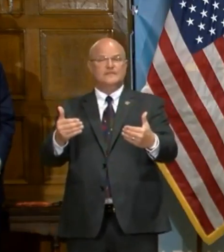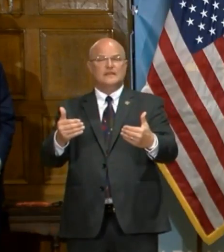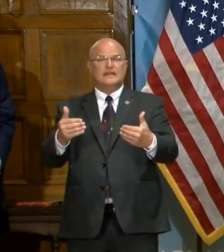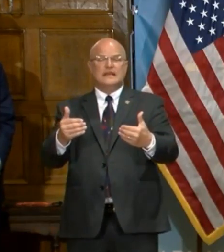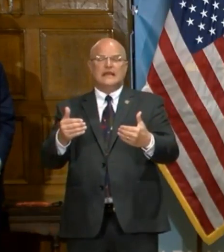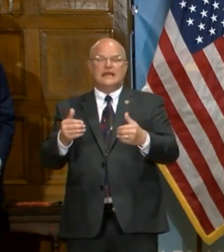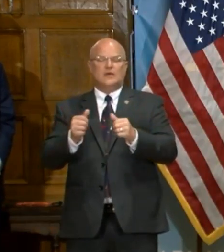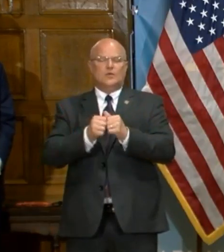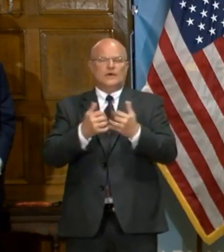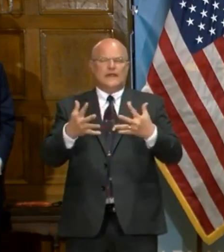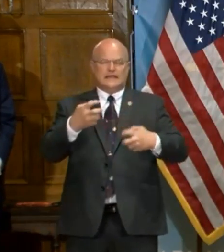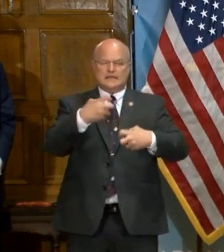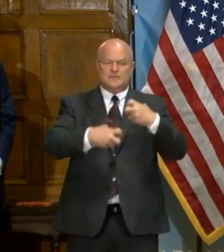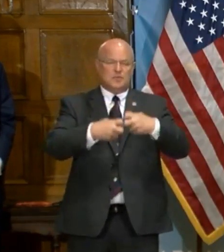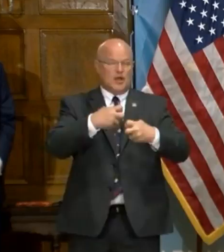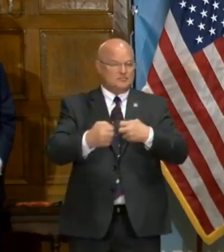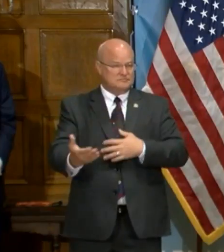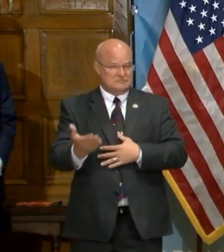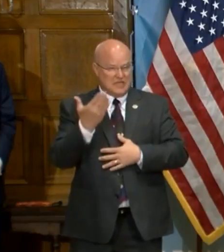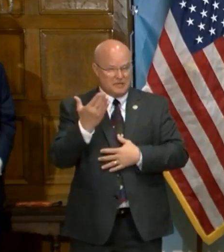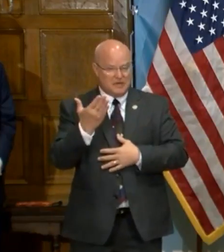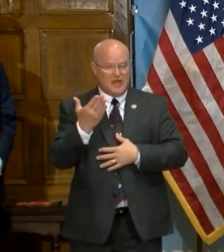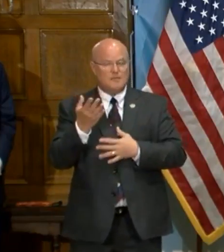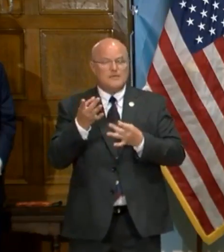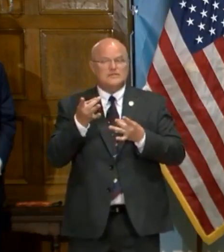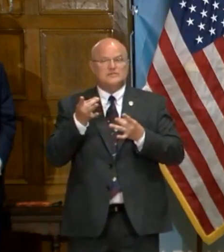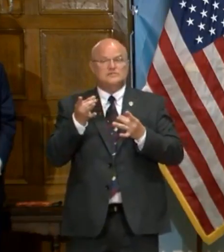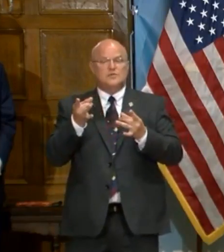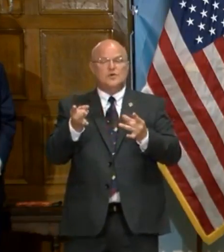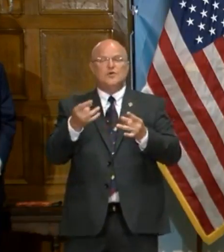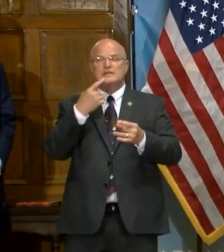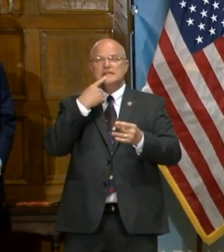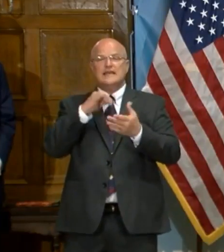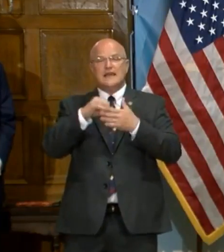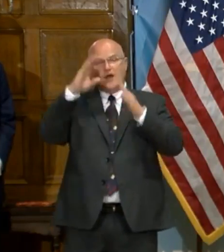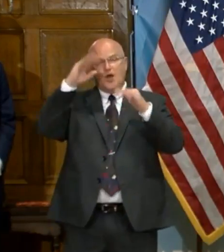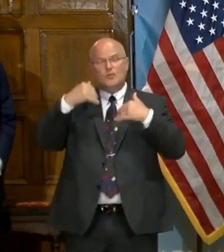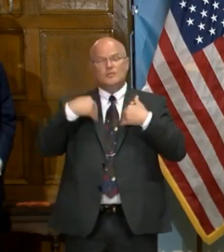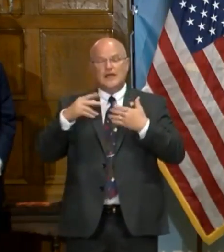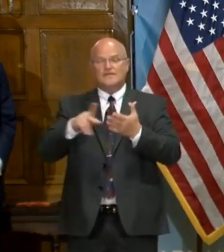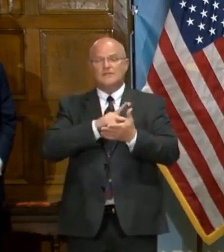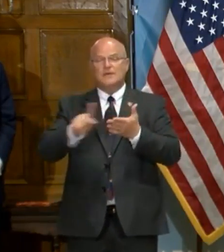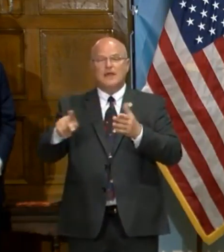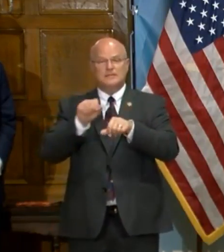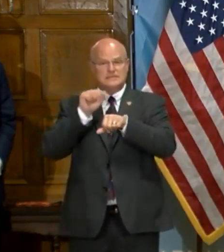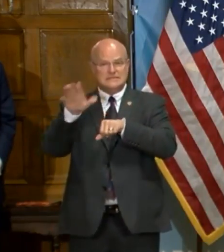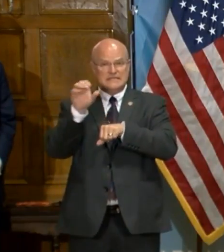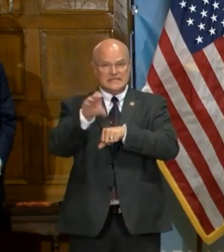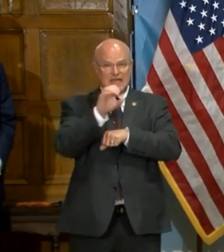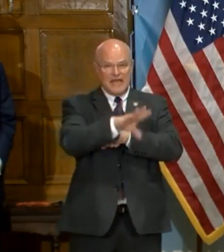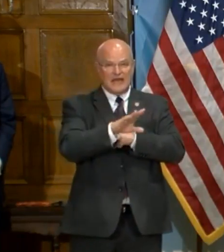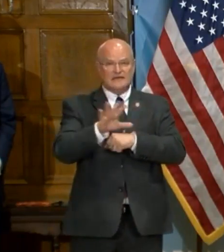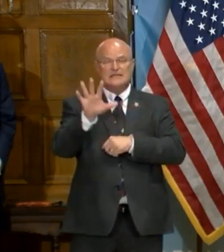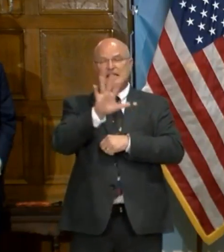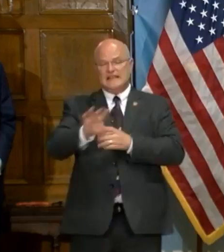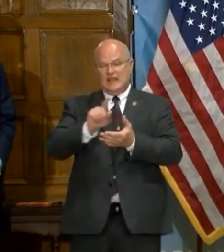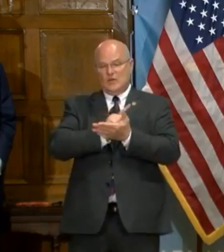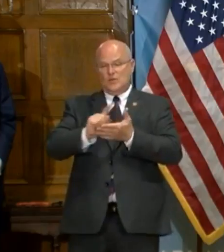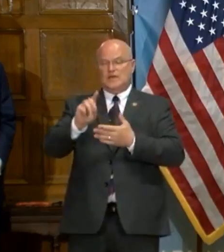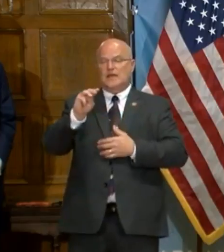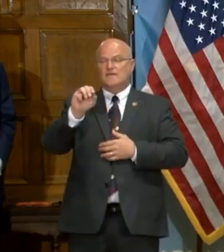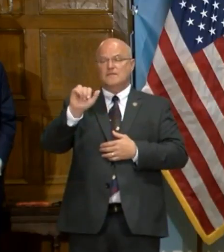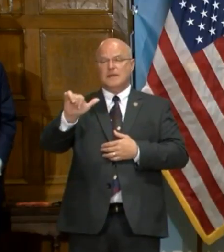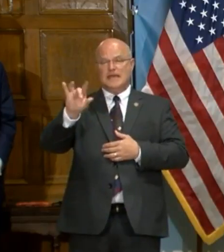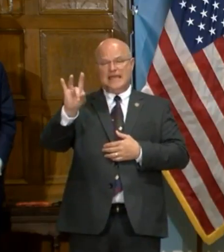And barring any unforeseen issues or glitches, we indicated in that email we hope to have payments available sometime in that week of